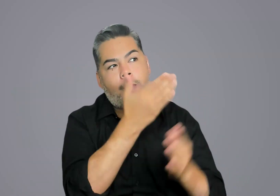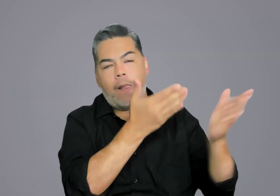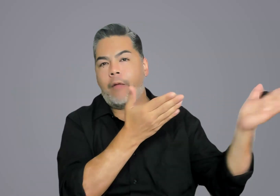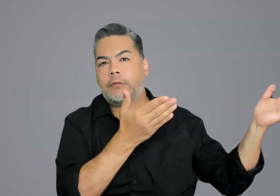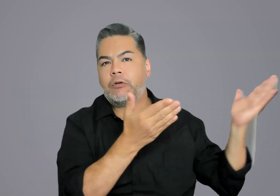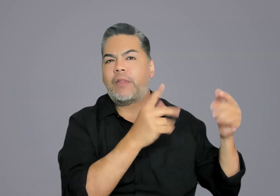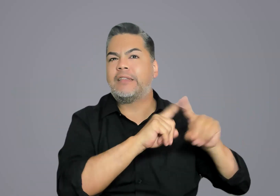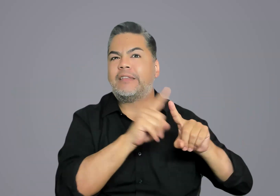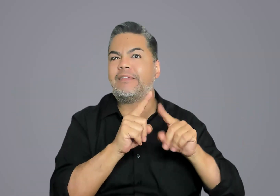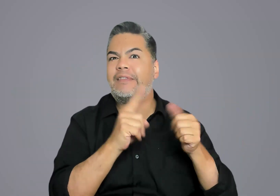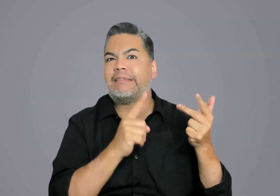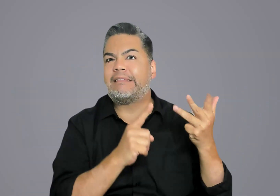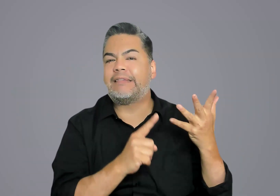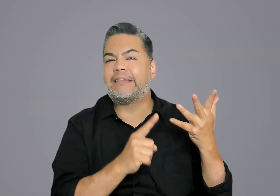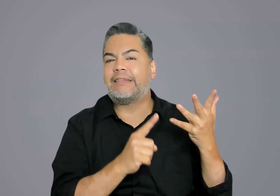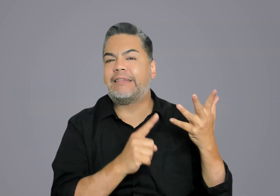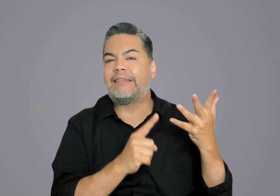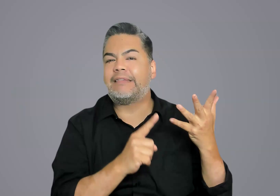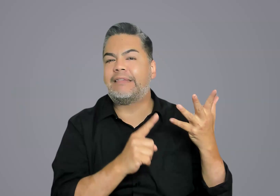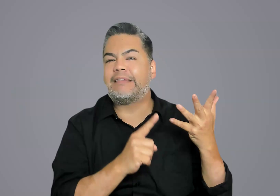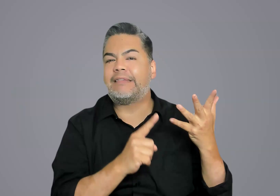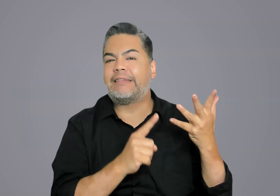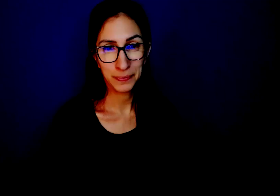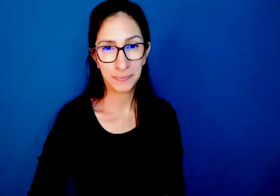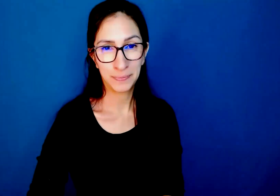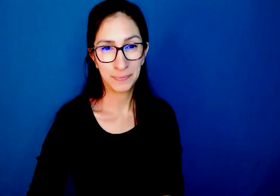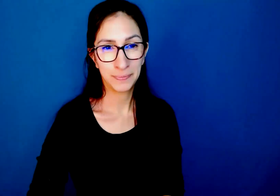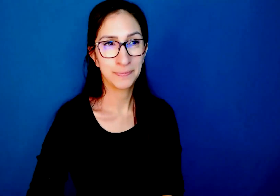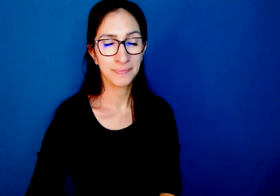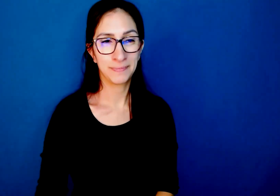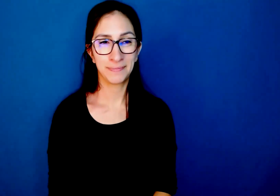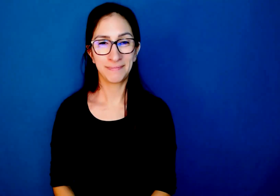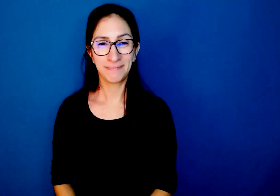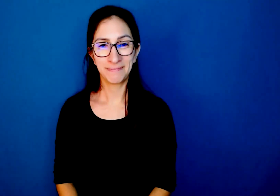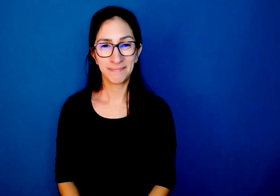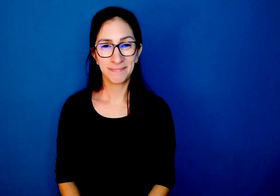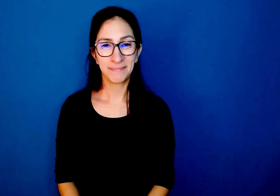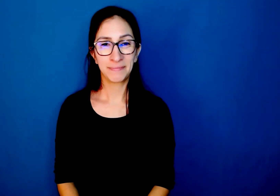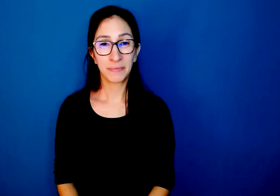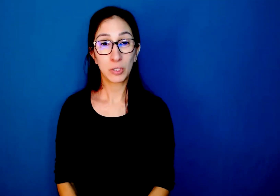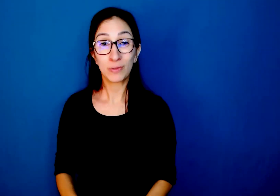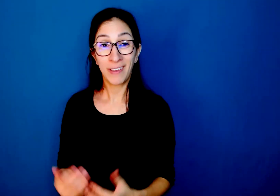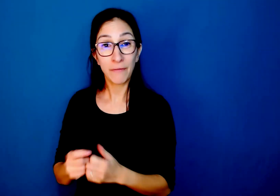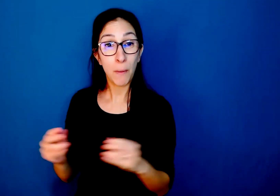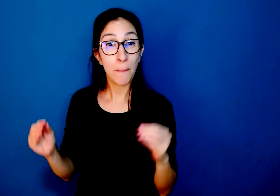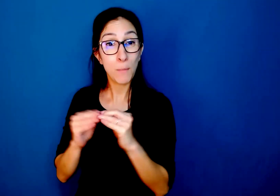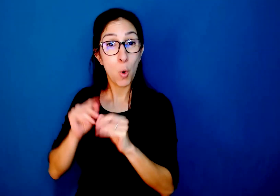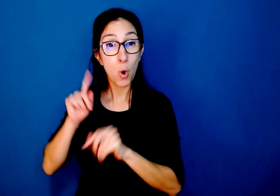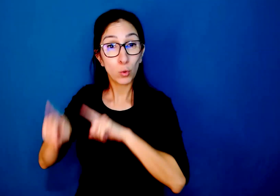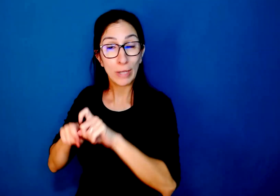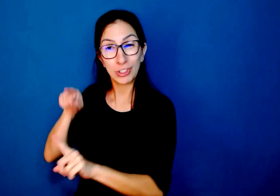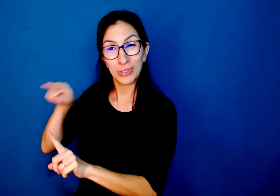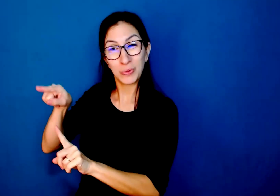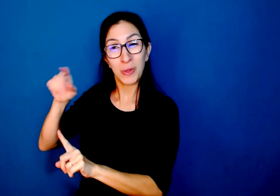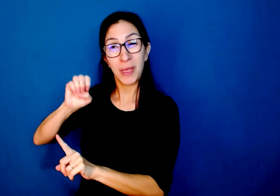facets. All right. We have some more questions flowing in now. So Emilio asks, sort of a tricky